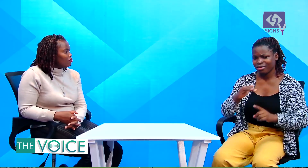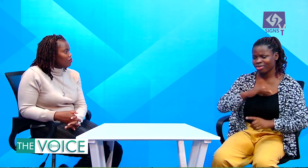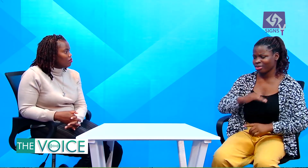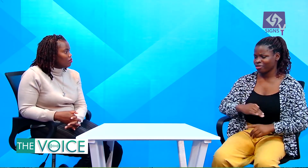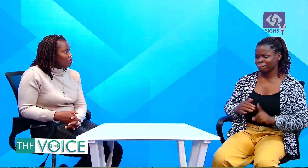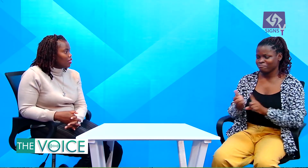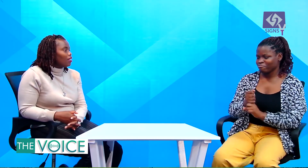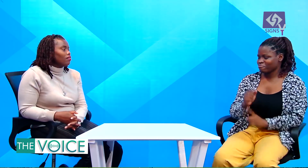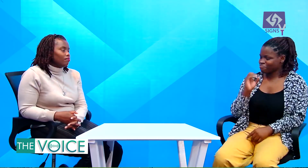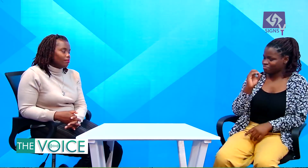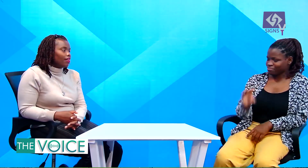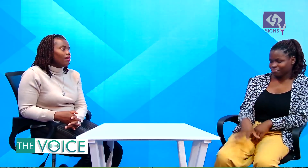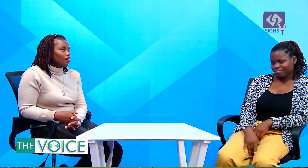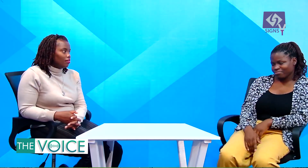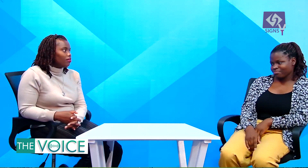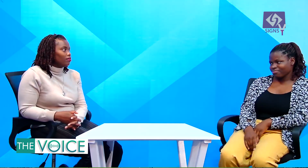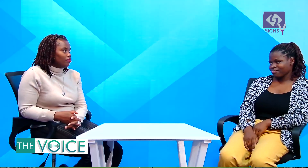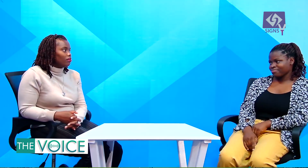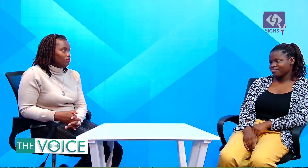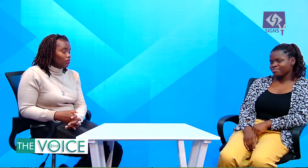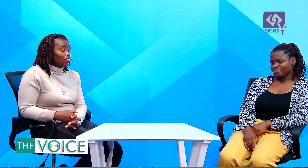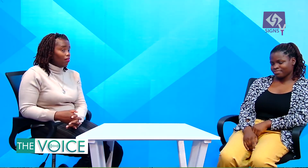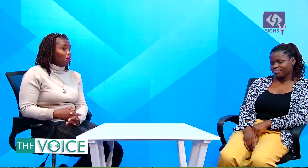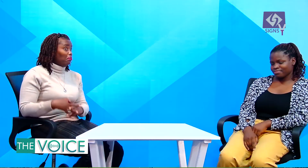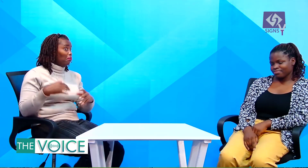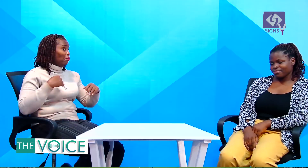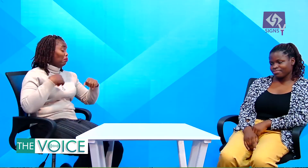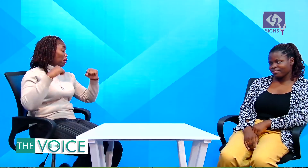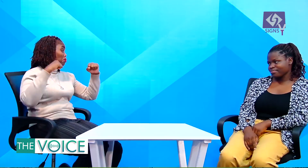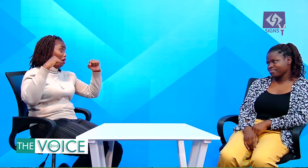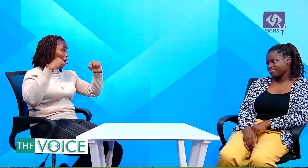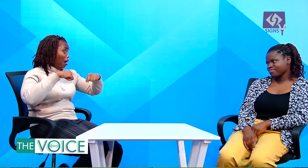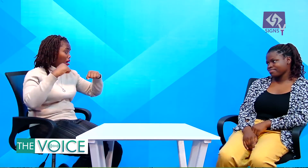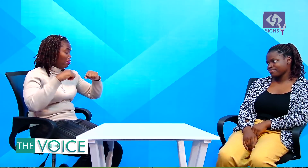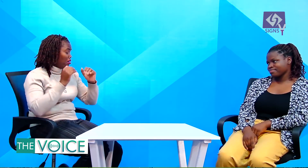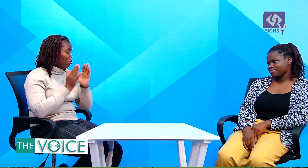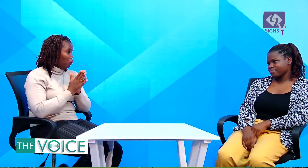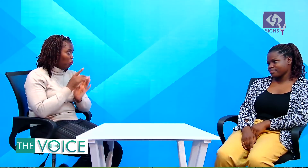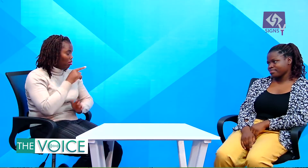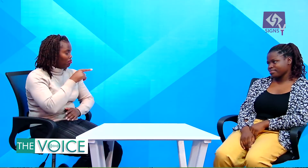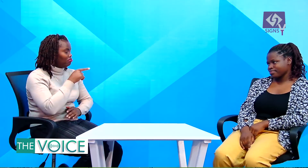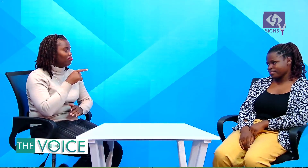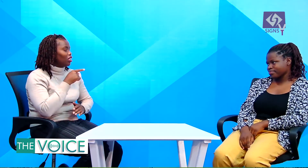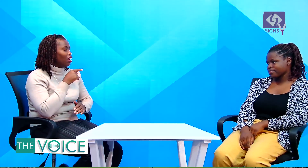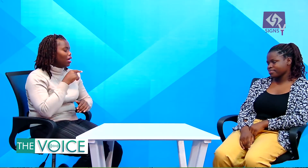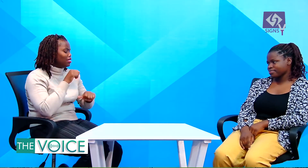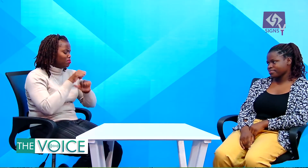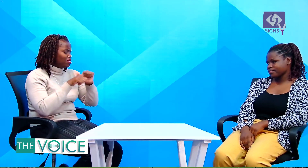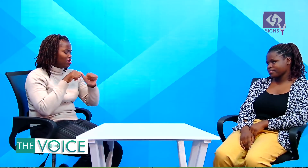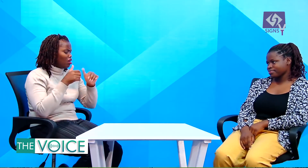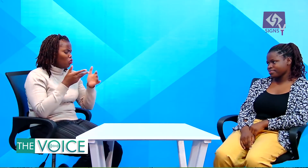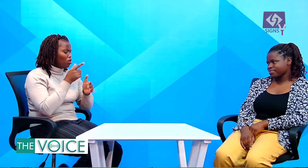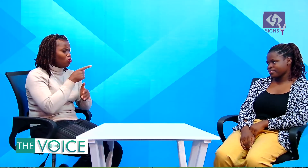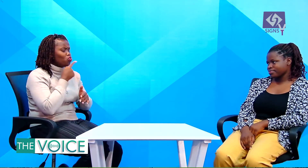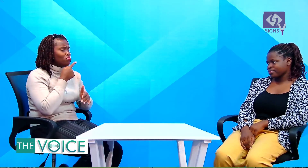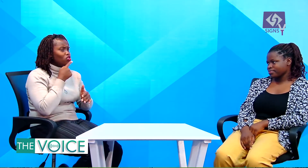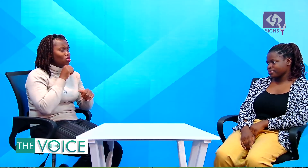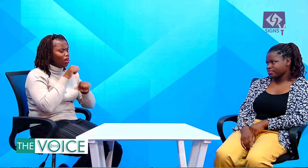think access to mentorship has also been a big challenge for the community. I concur with you, especially where